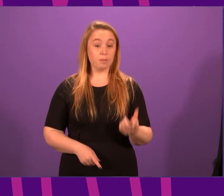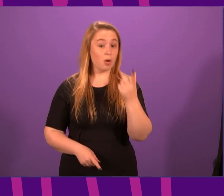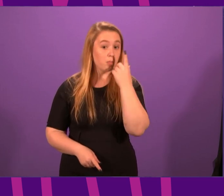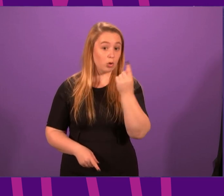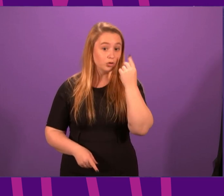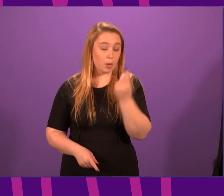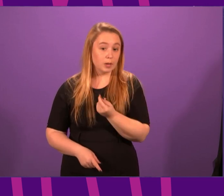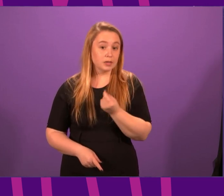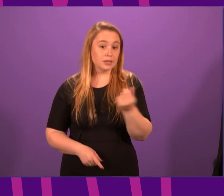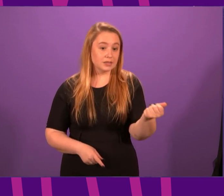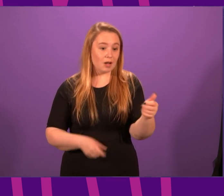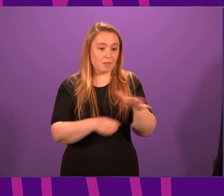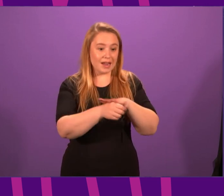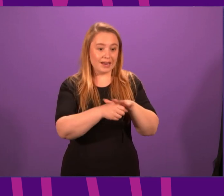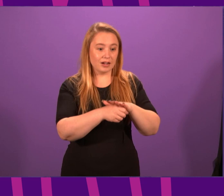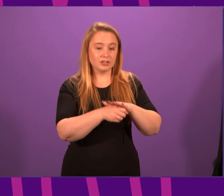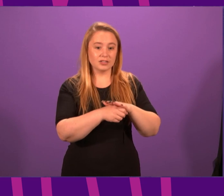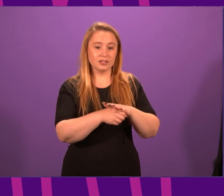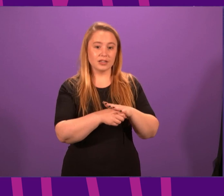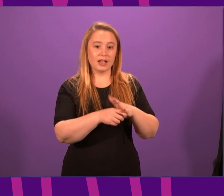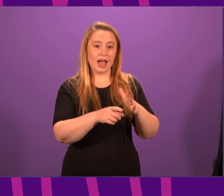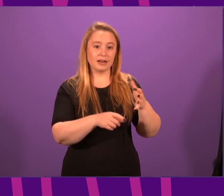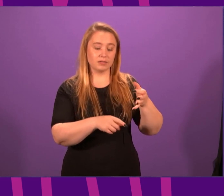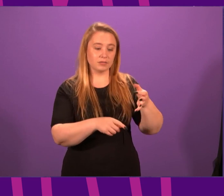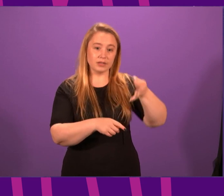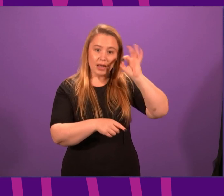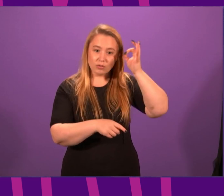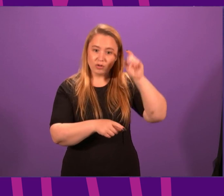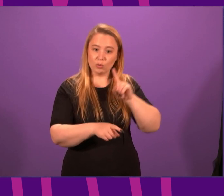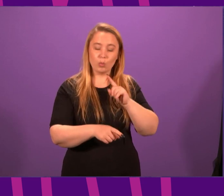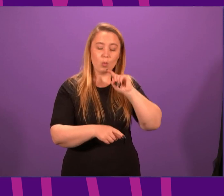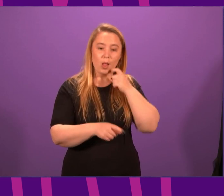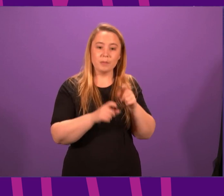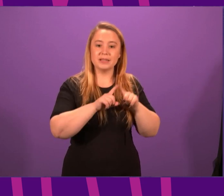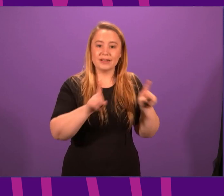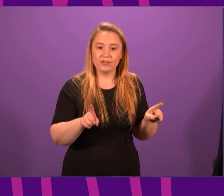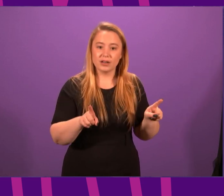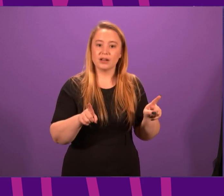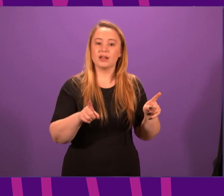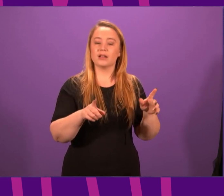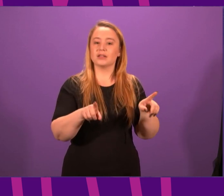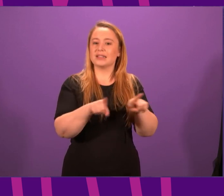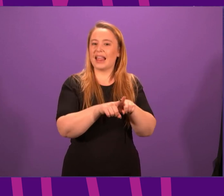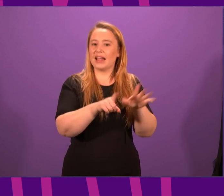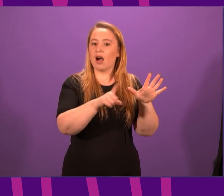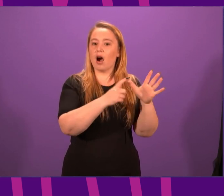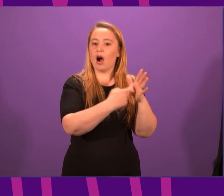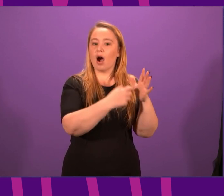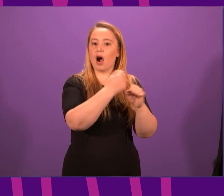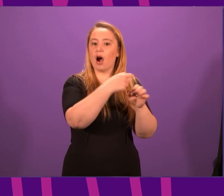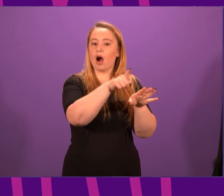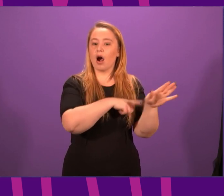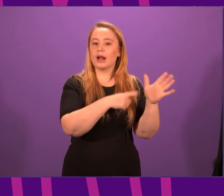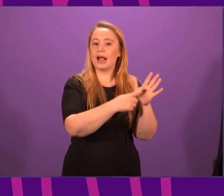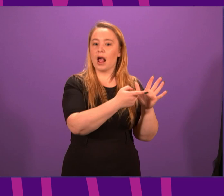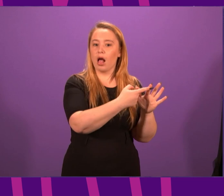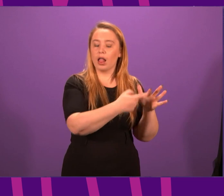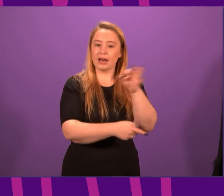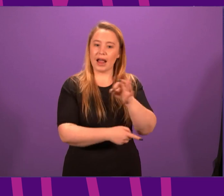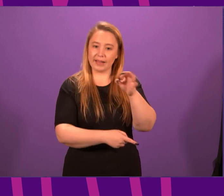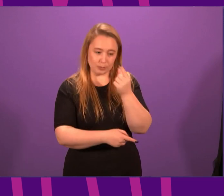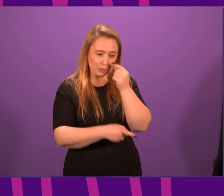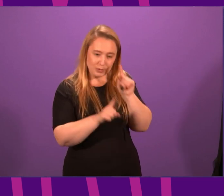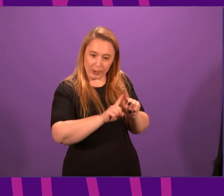some areas within councils like the Argyll Islands. That's a huge potential variation across the